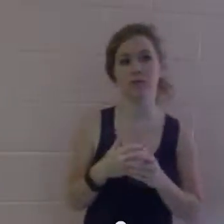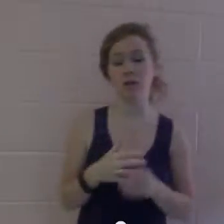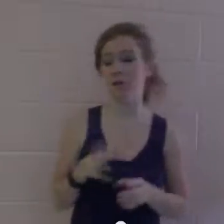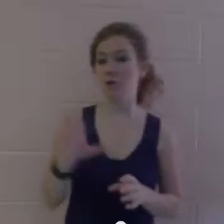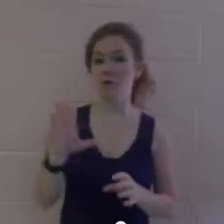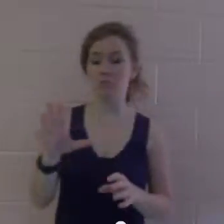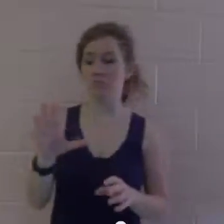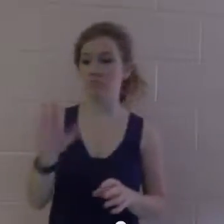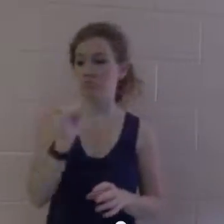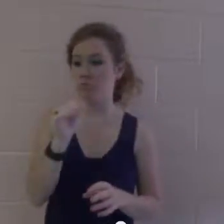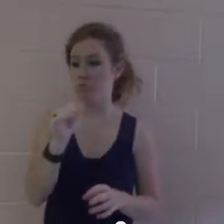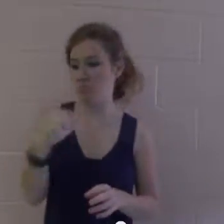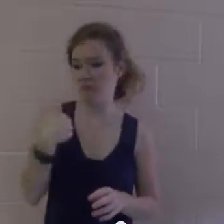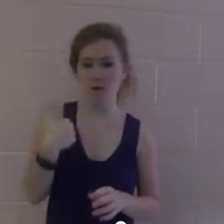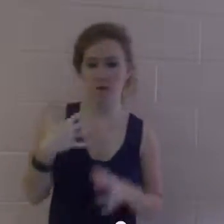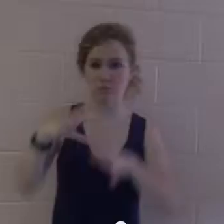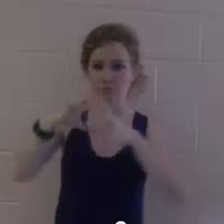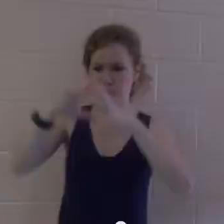This is a cheetah family.